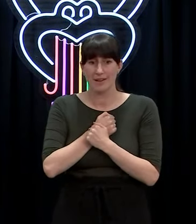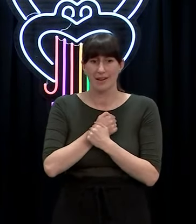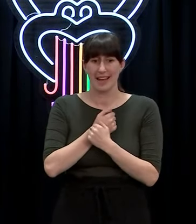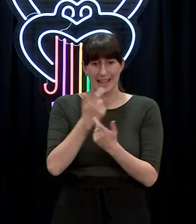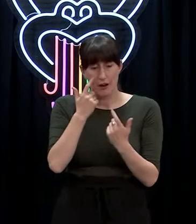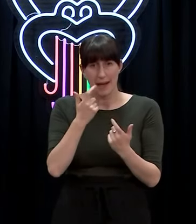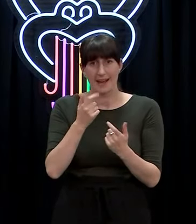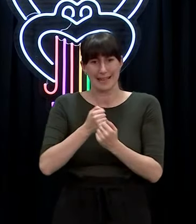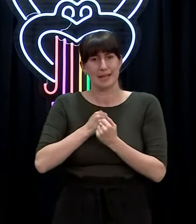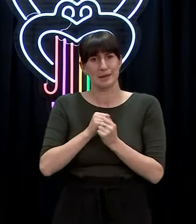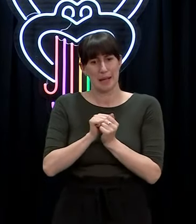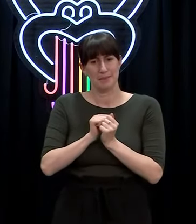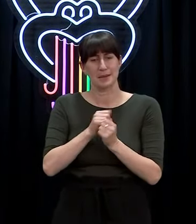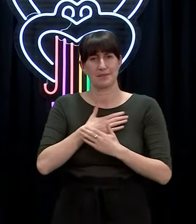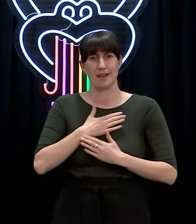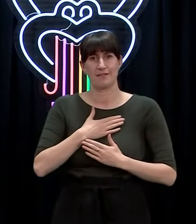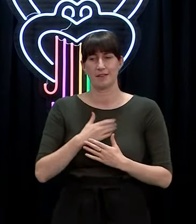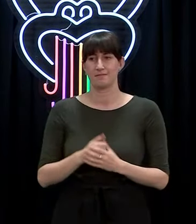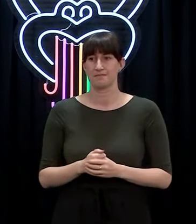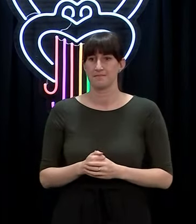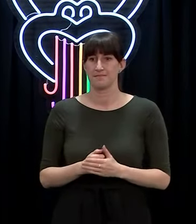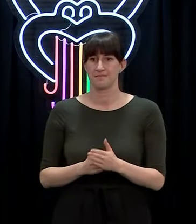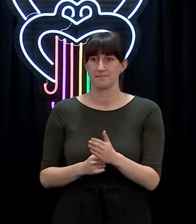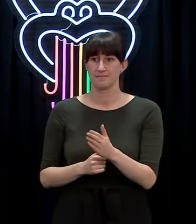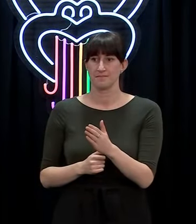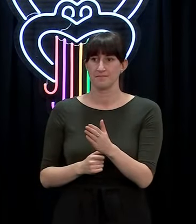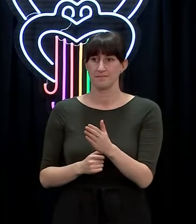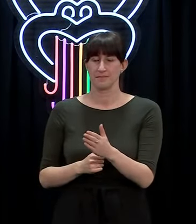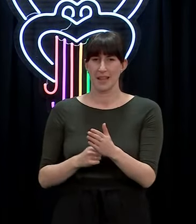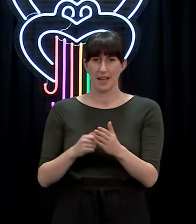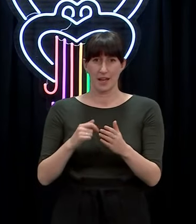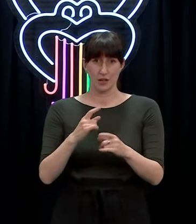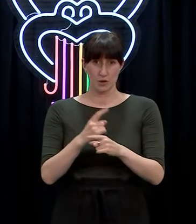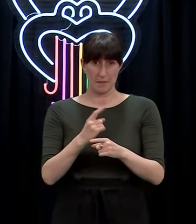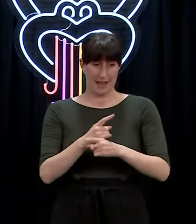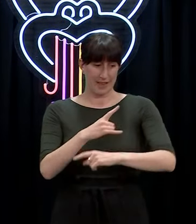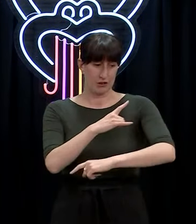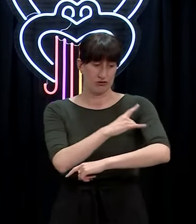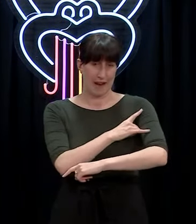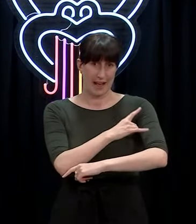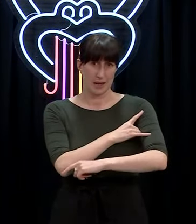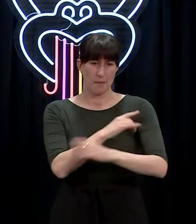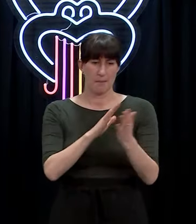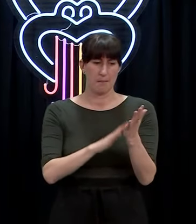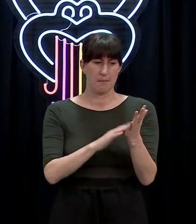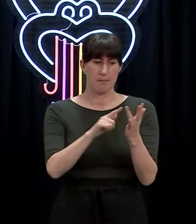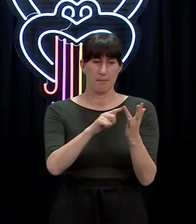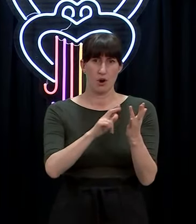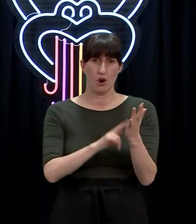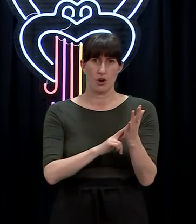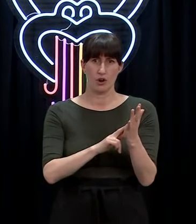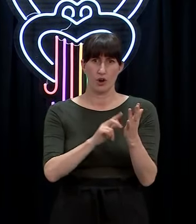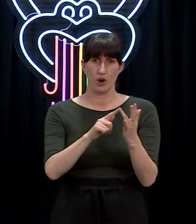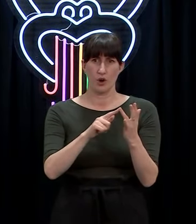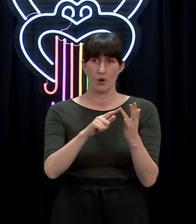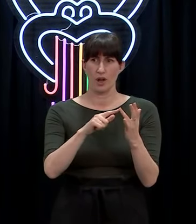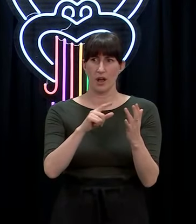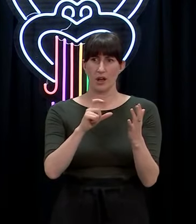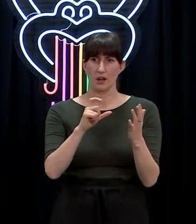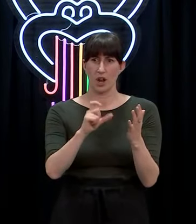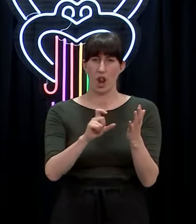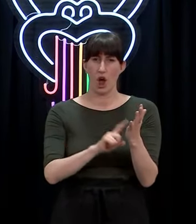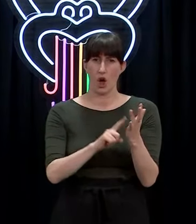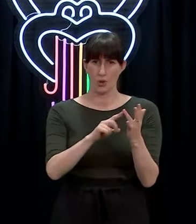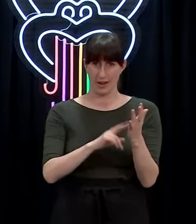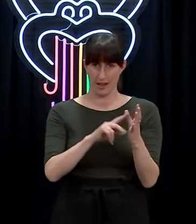safe. Those monoclonal antibody drugs that are being considered by vaccine, why did MedSafe not